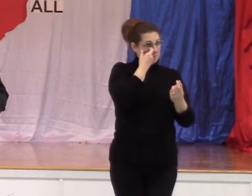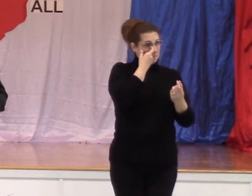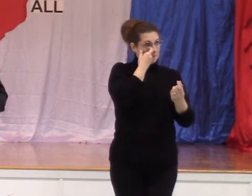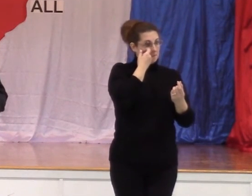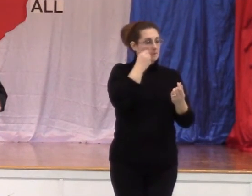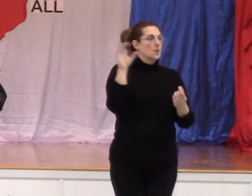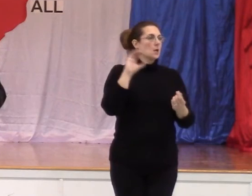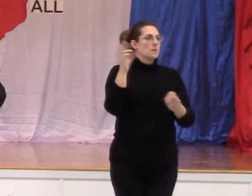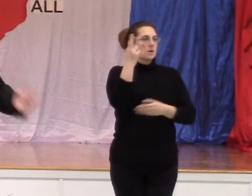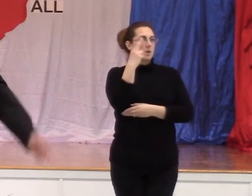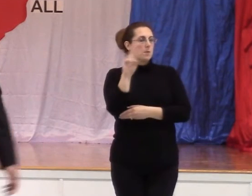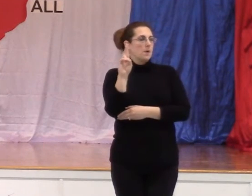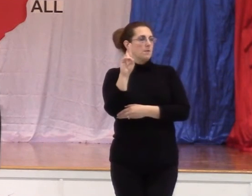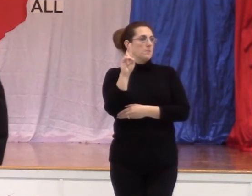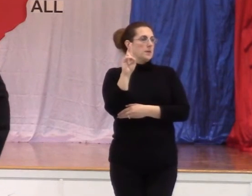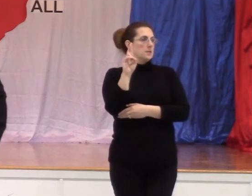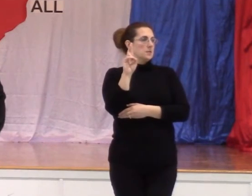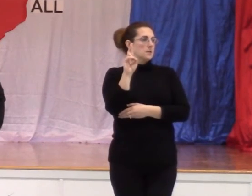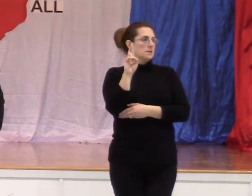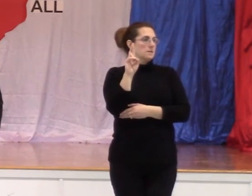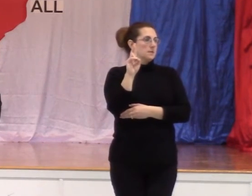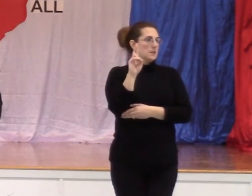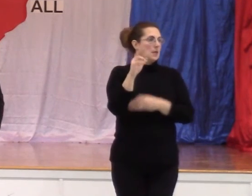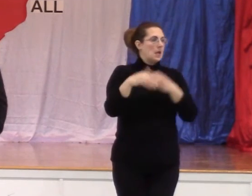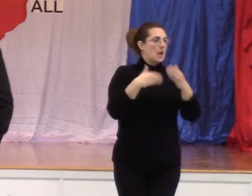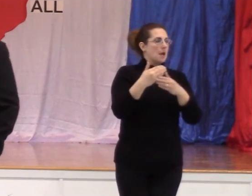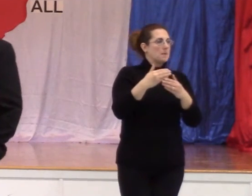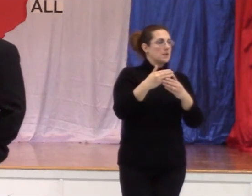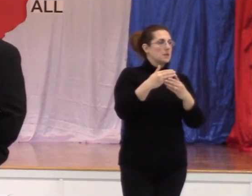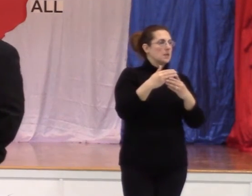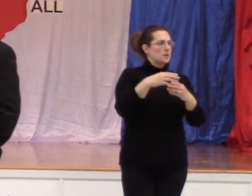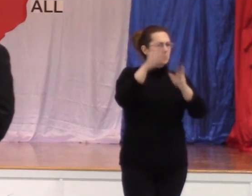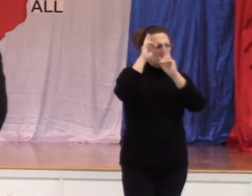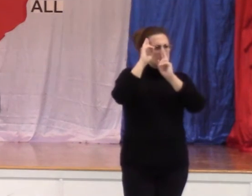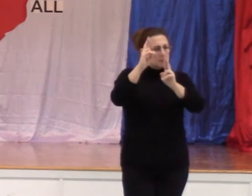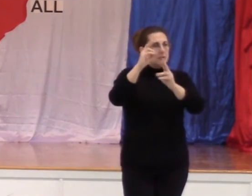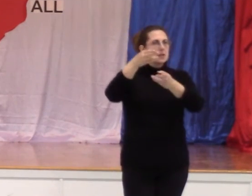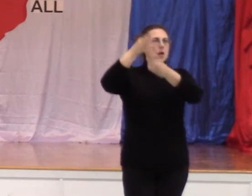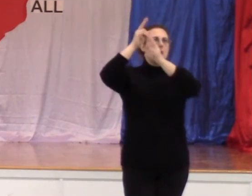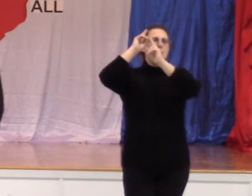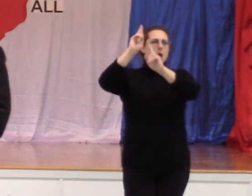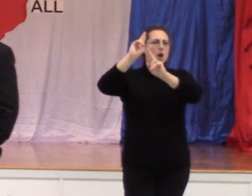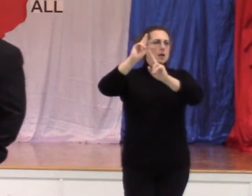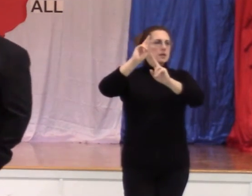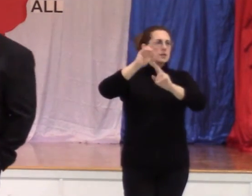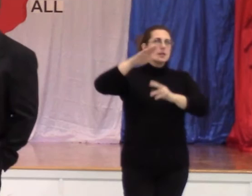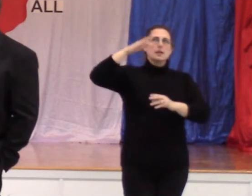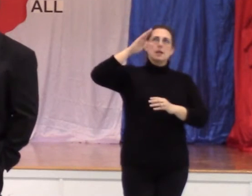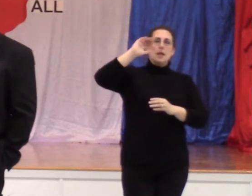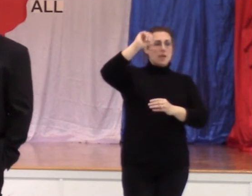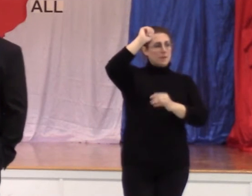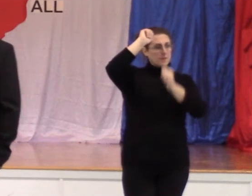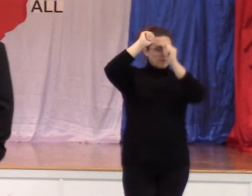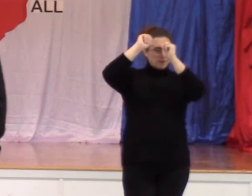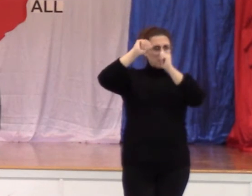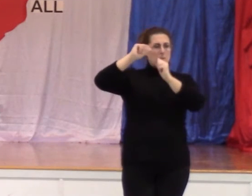The conservative Reformation, especially as you see it in Luther, respected and honored his fathers in the faith.